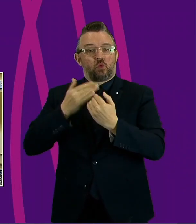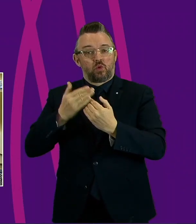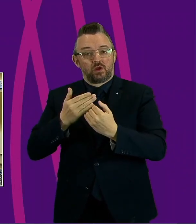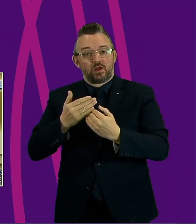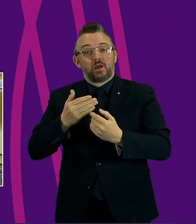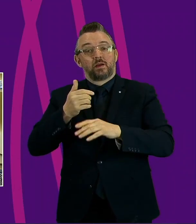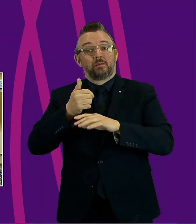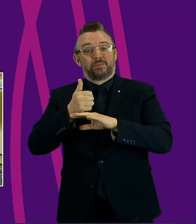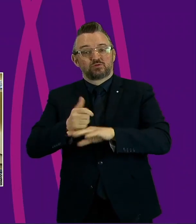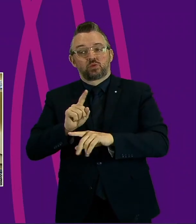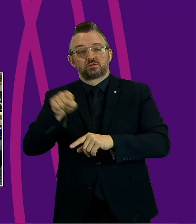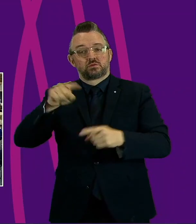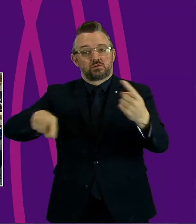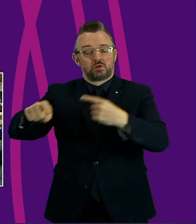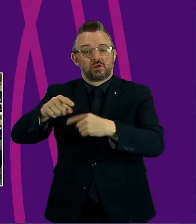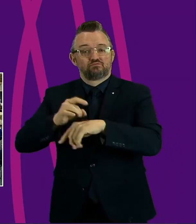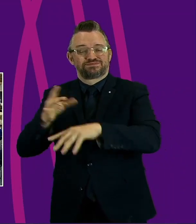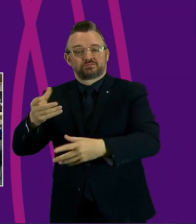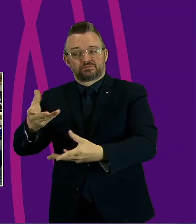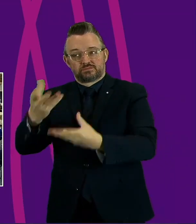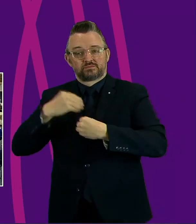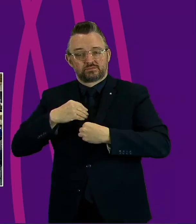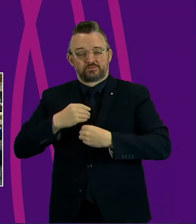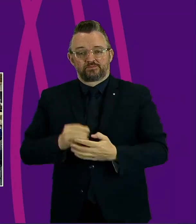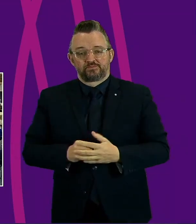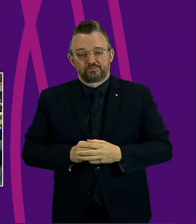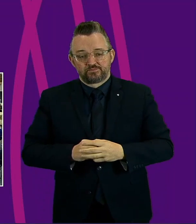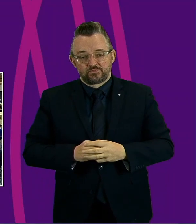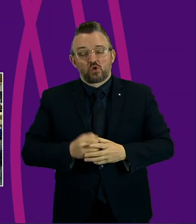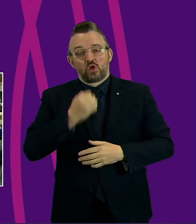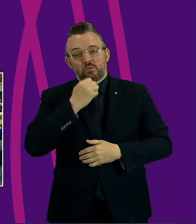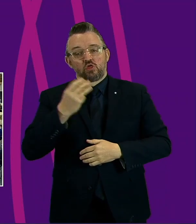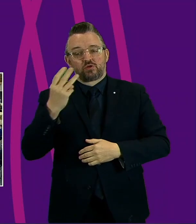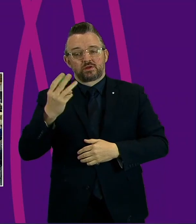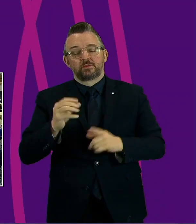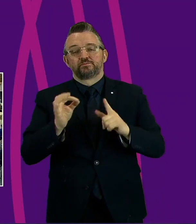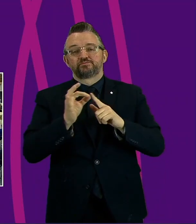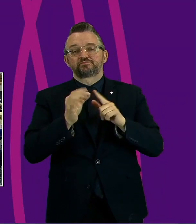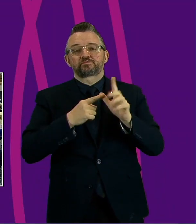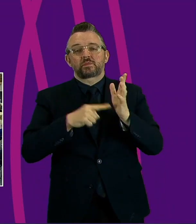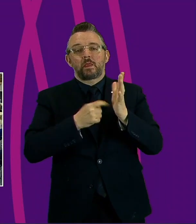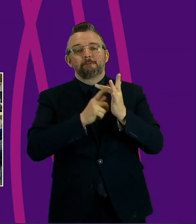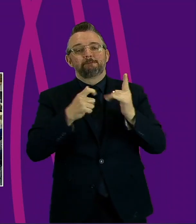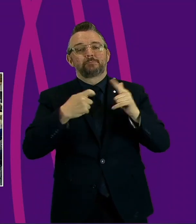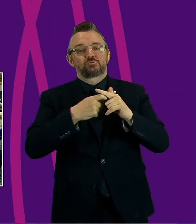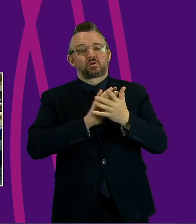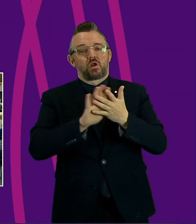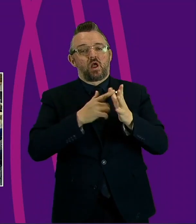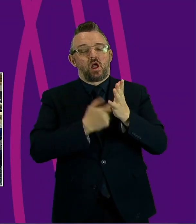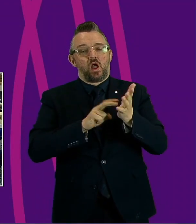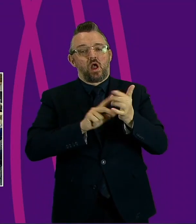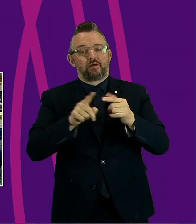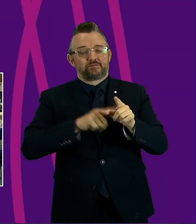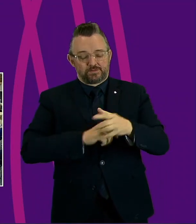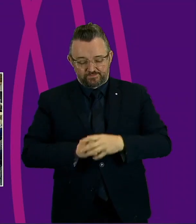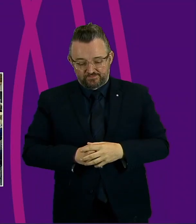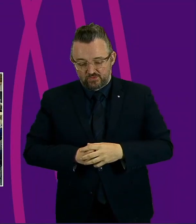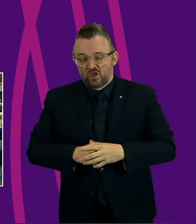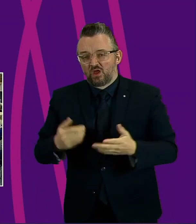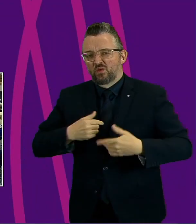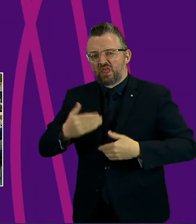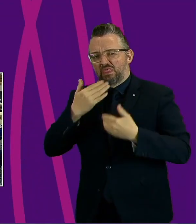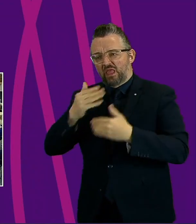understanding we have at the time. Thank you. Question number 3, Patrick Harvey. Thank you, Presiding Officer, and can I thank the First